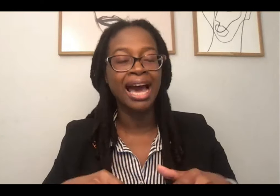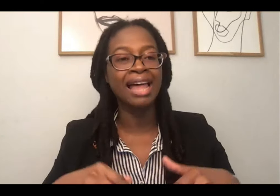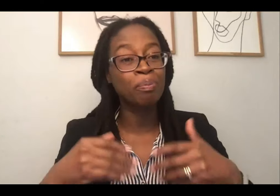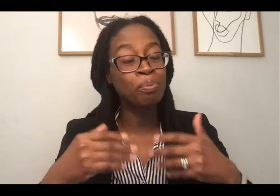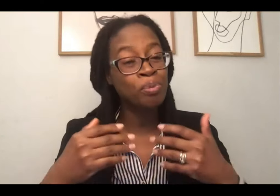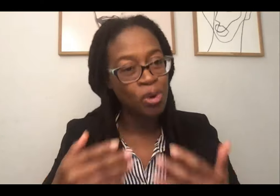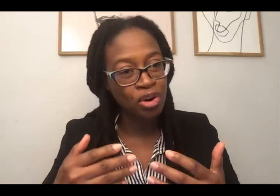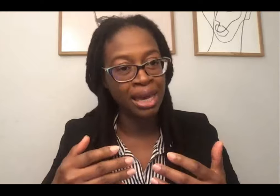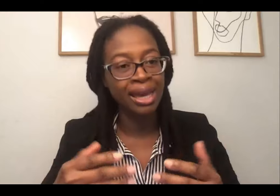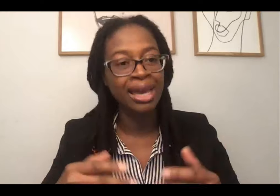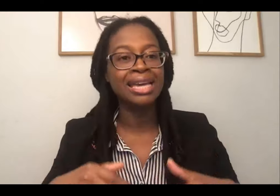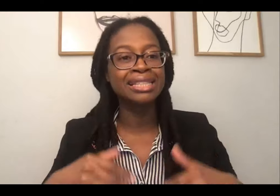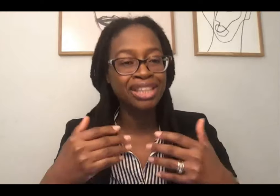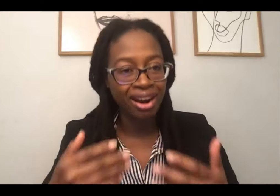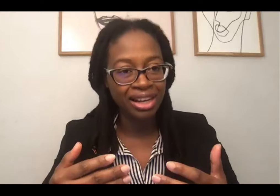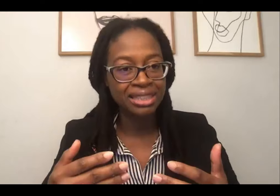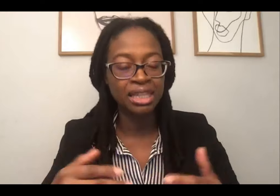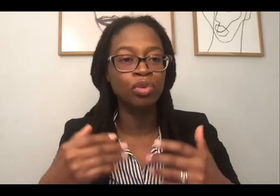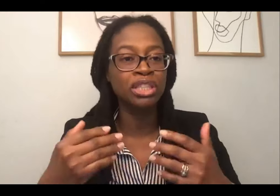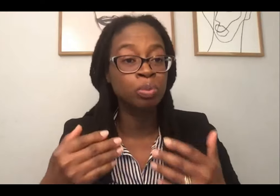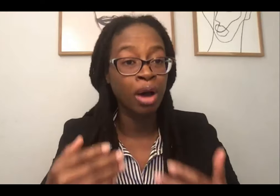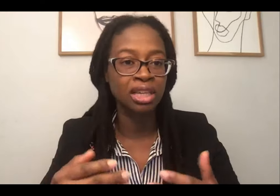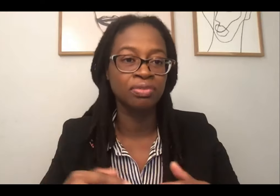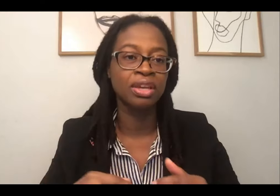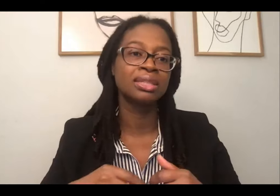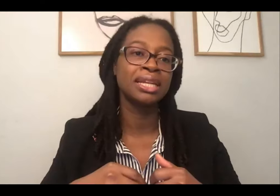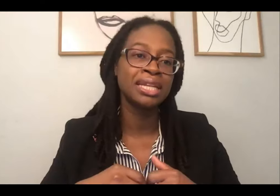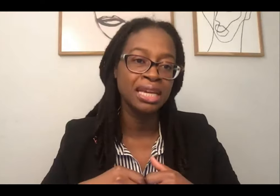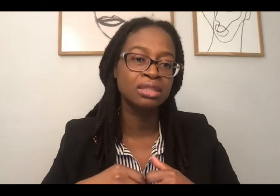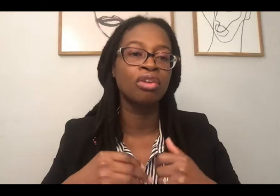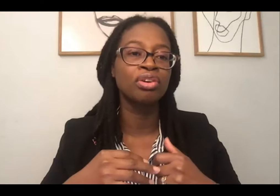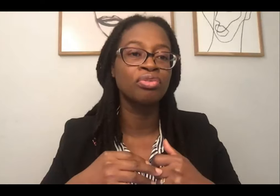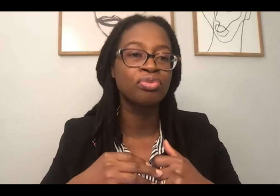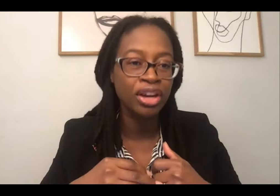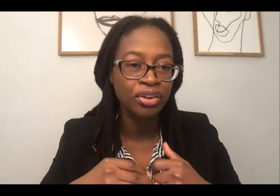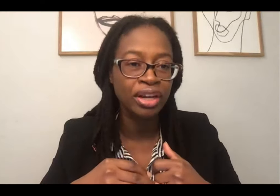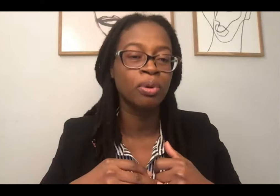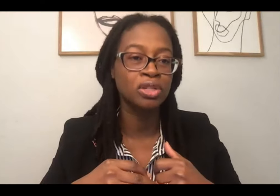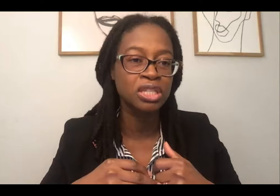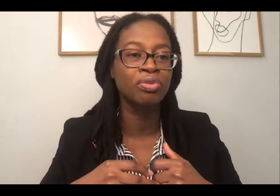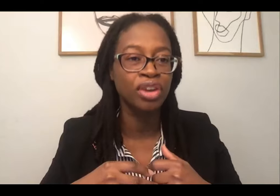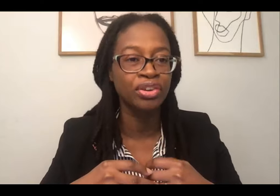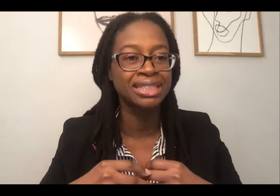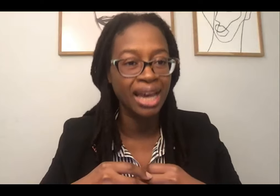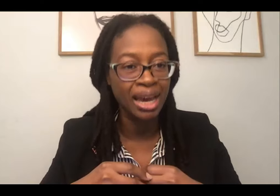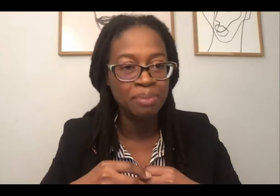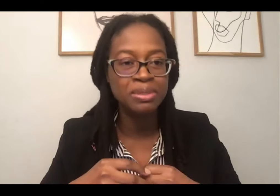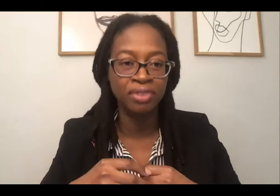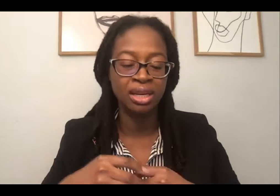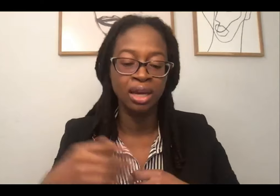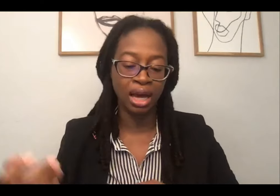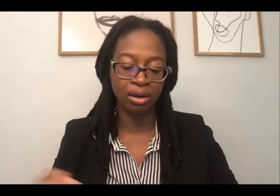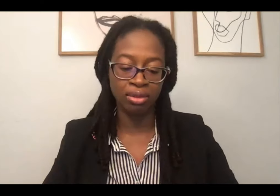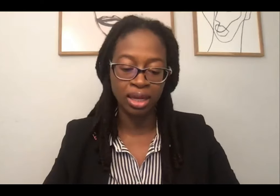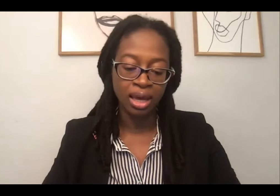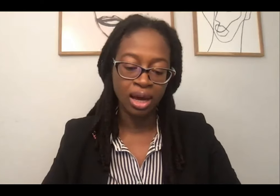that programming is targeted and responsive to the needs of varied persons with varied type, severity, and